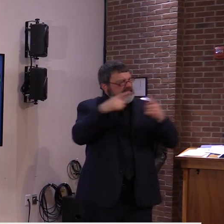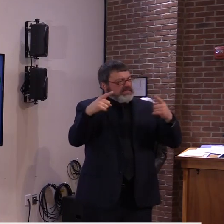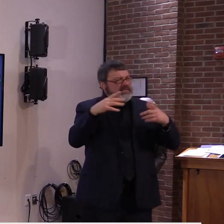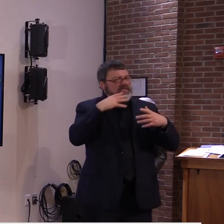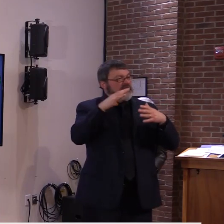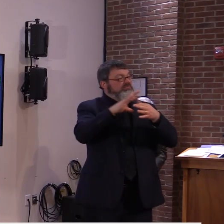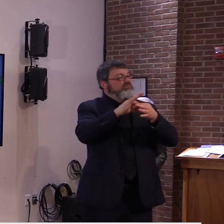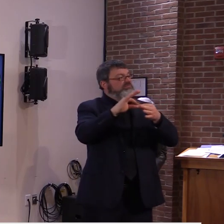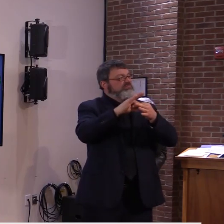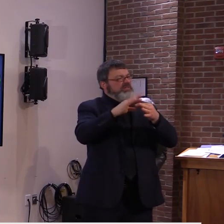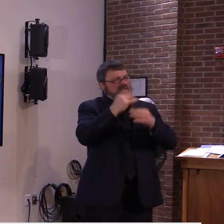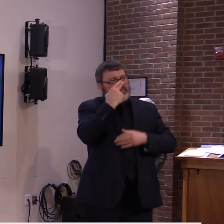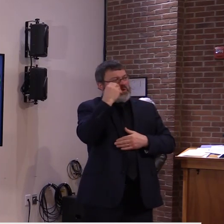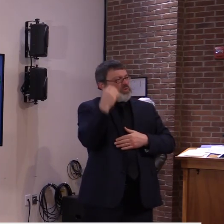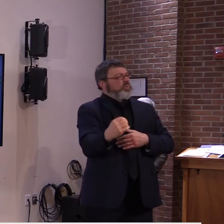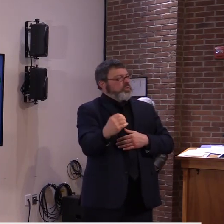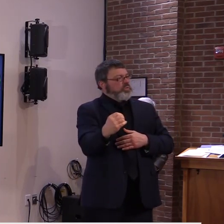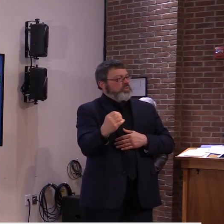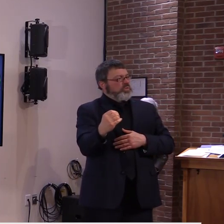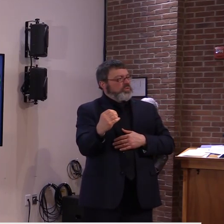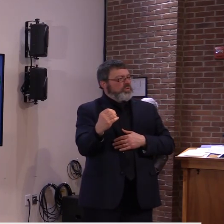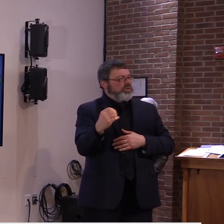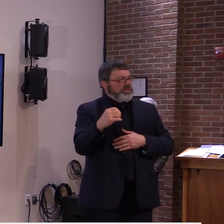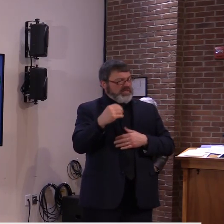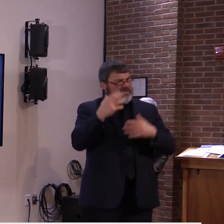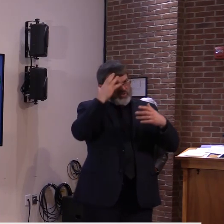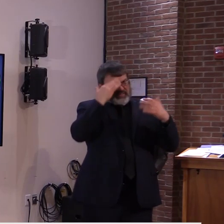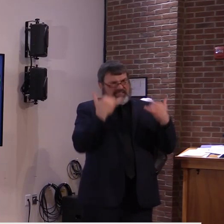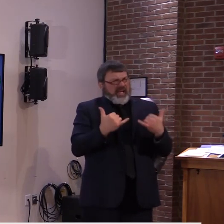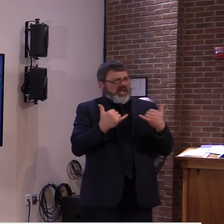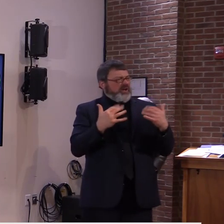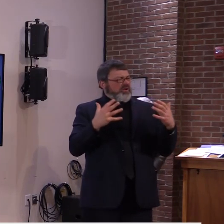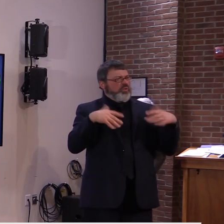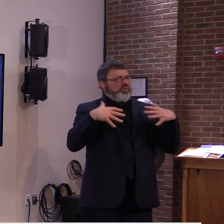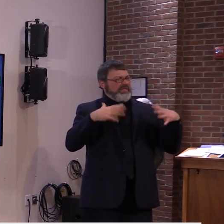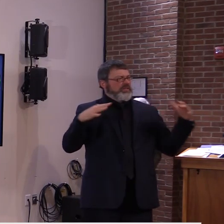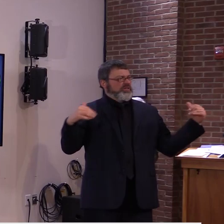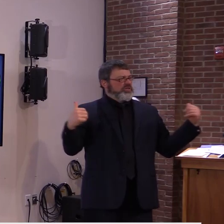most difficult time in all of public health history in the nation."